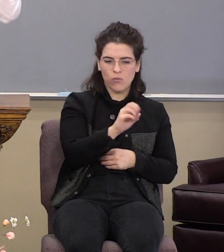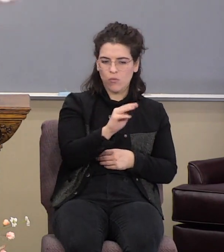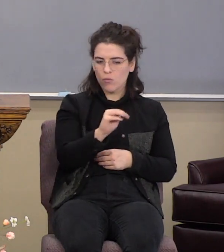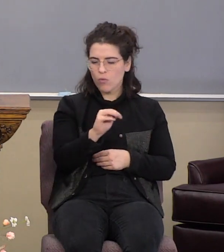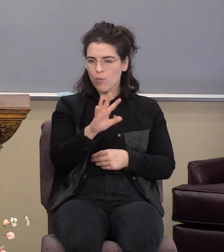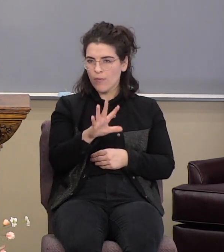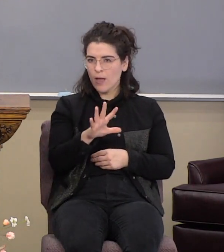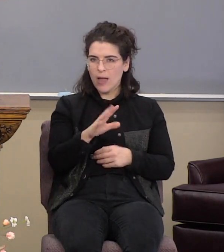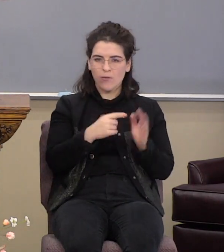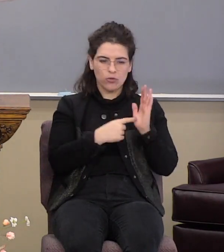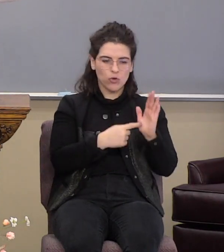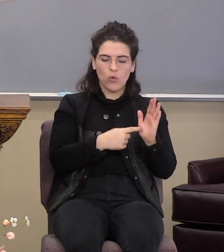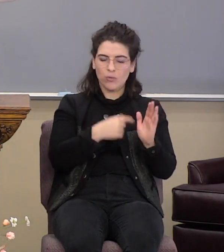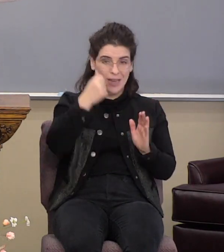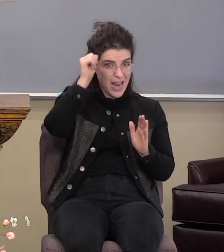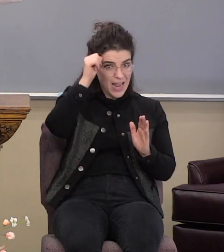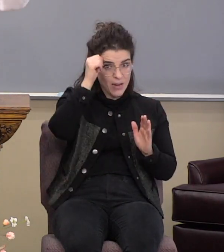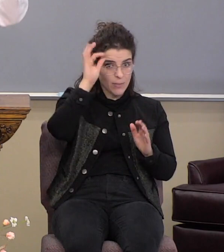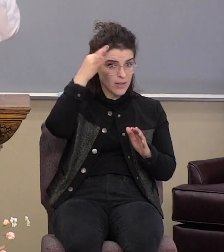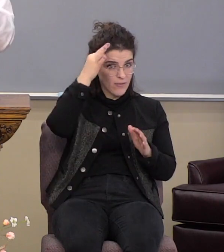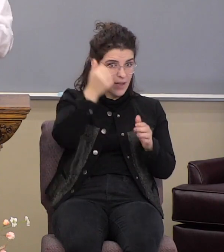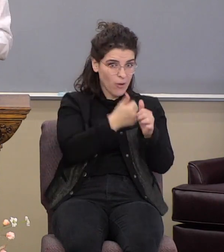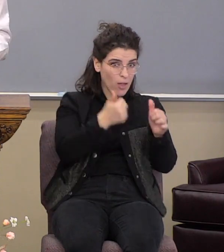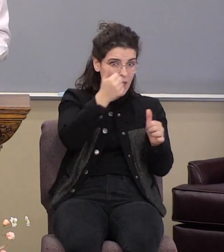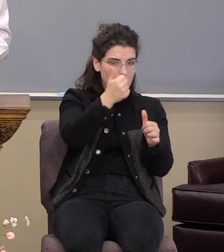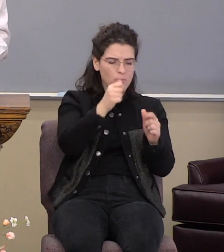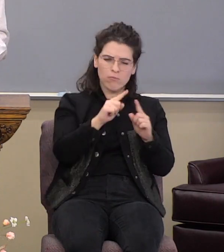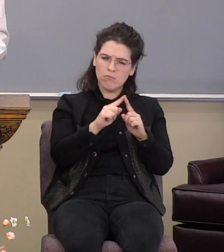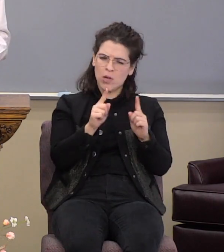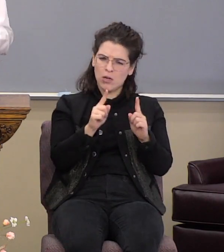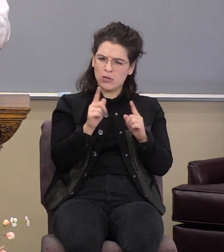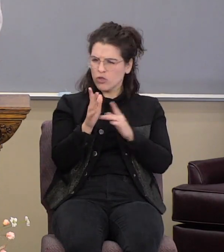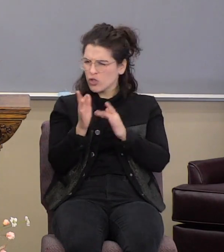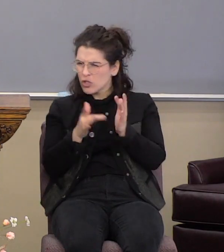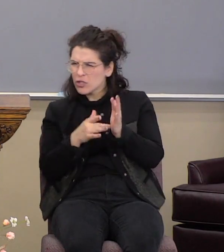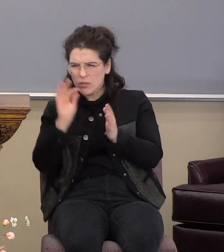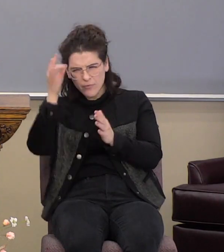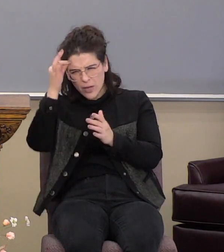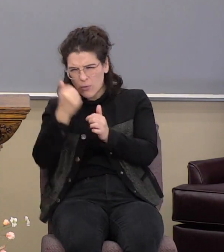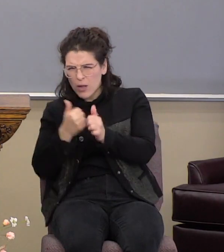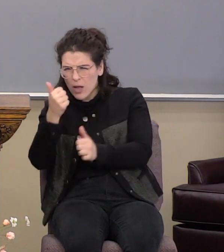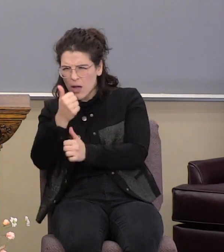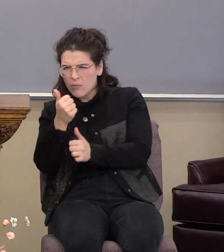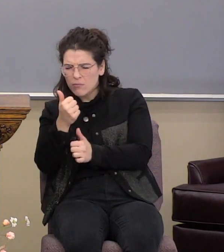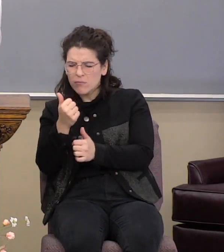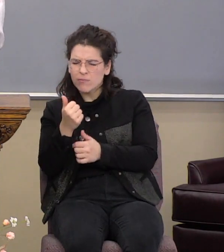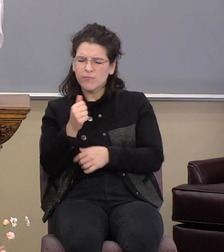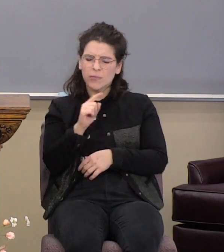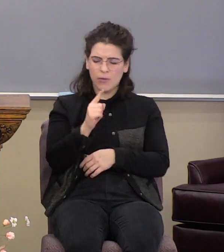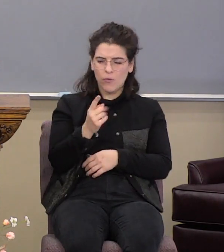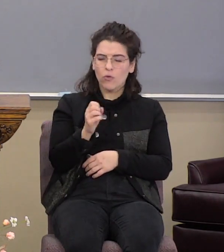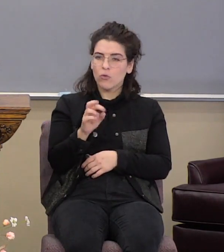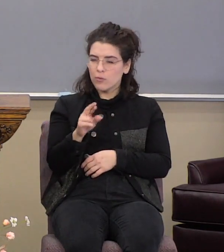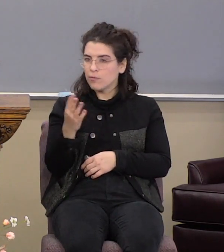but Jesus is a federal head, in 1 Corinthians 15, what Paul is doing is similar. Listen, in Romans